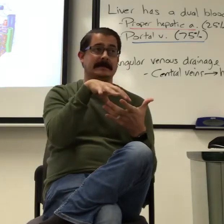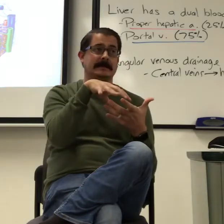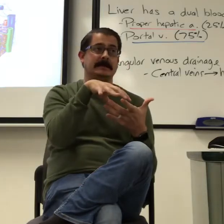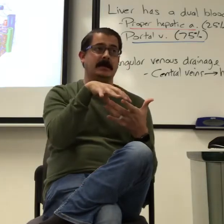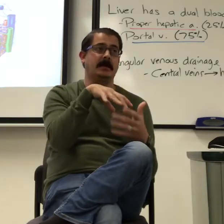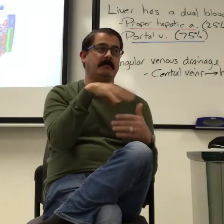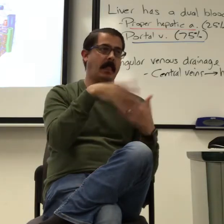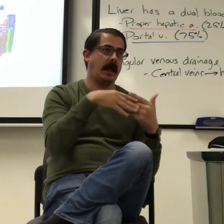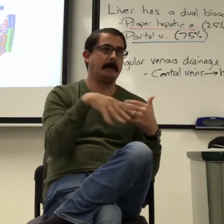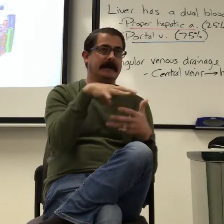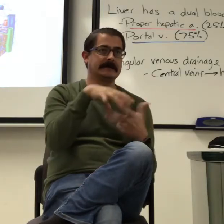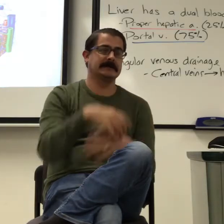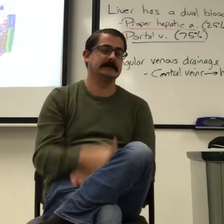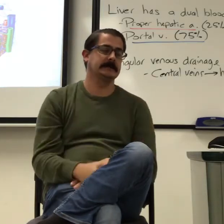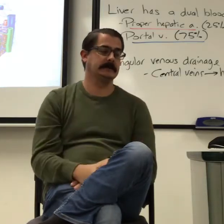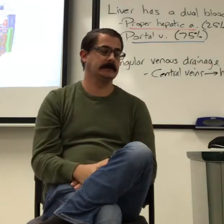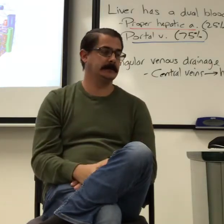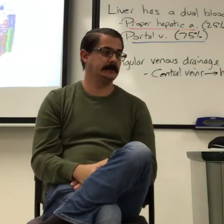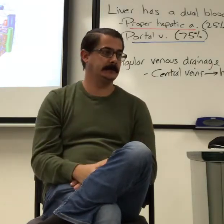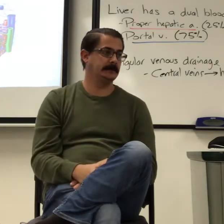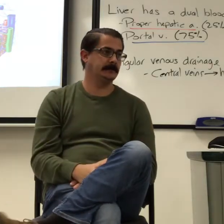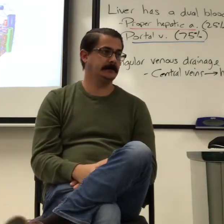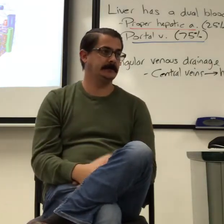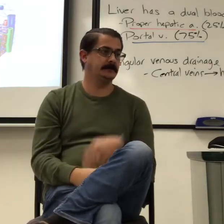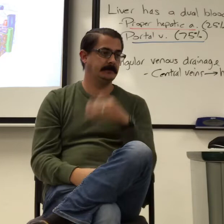mixture of blood.